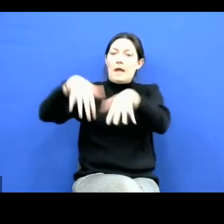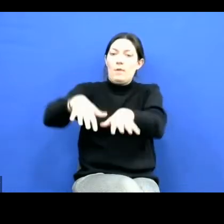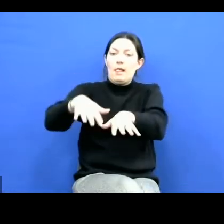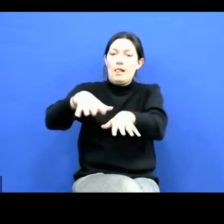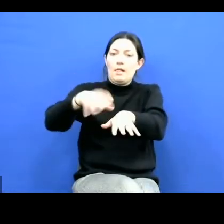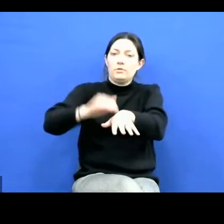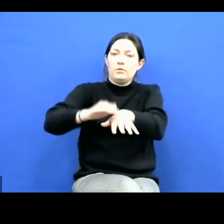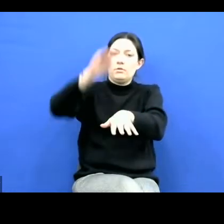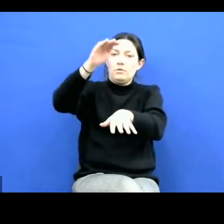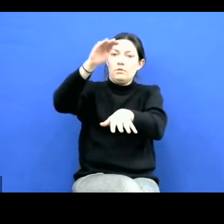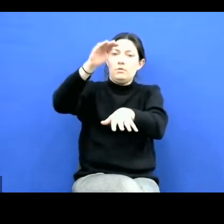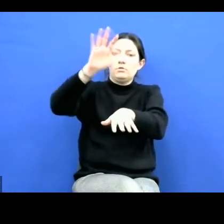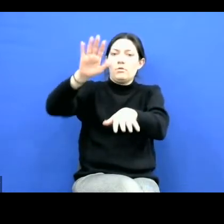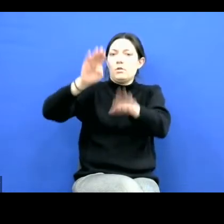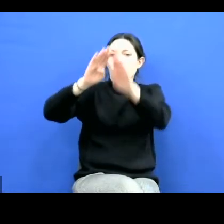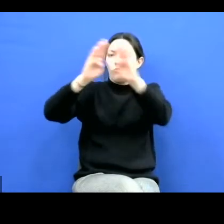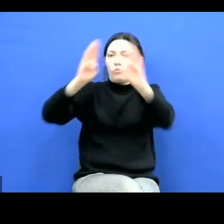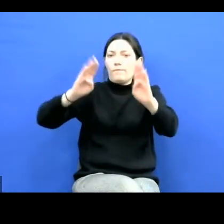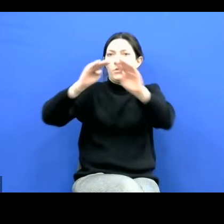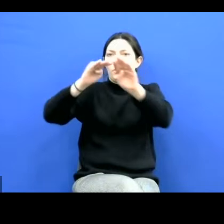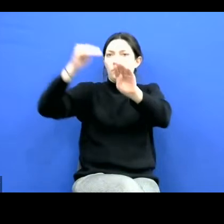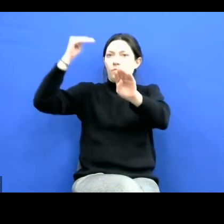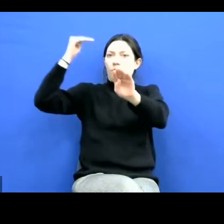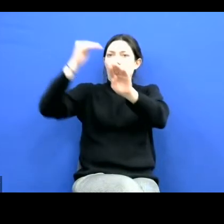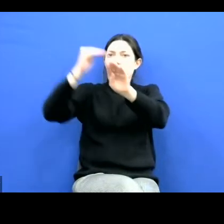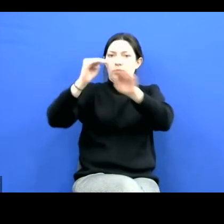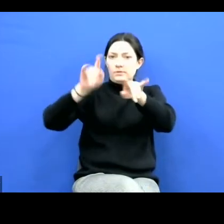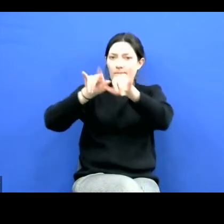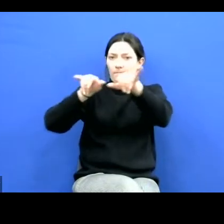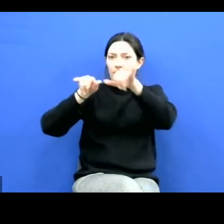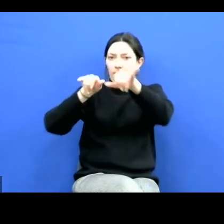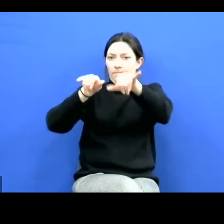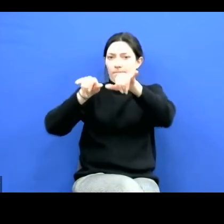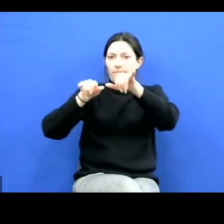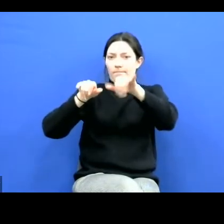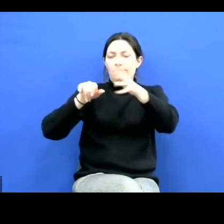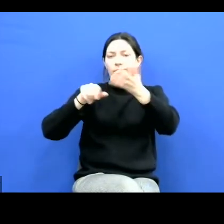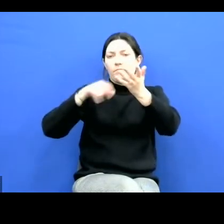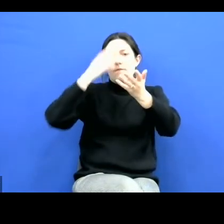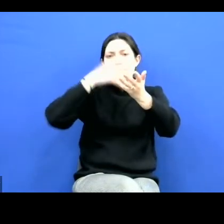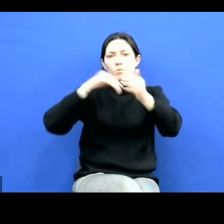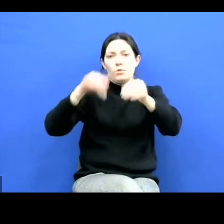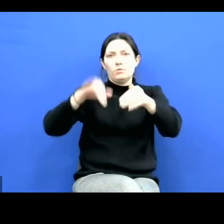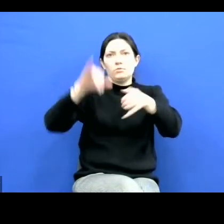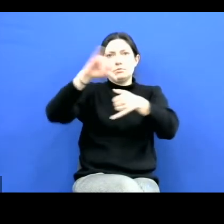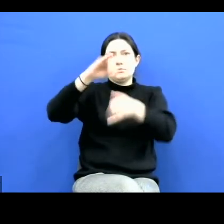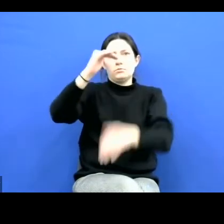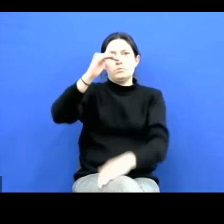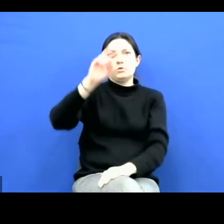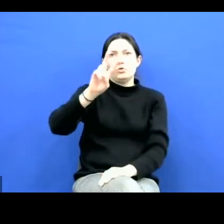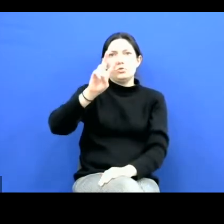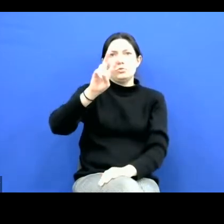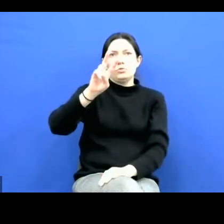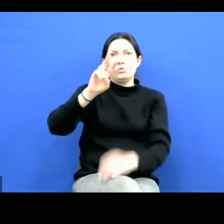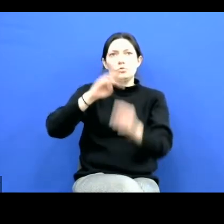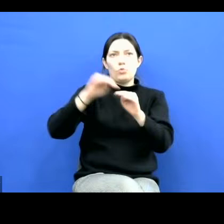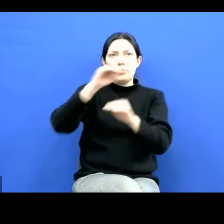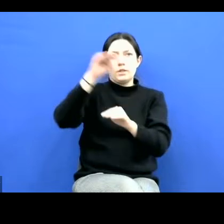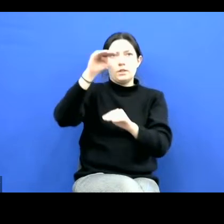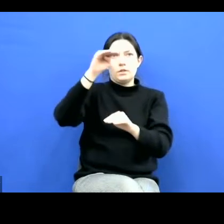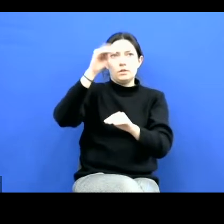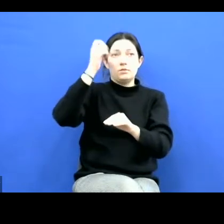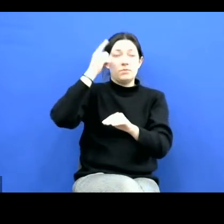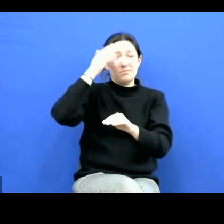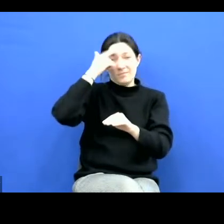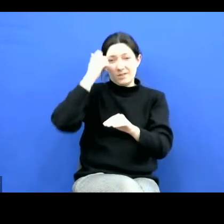roof lines were consistent, but the front ones were, if I remember correctly, they were 2 stories, but again, because of